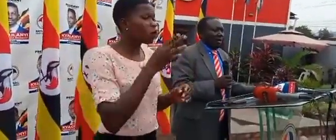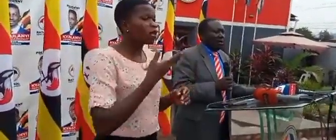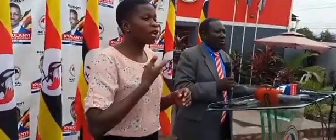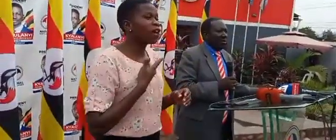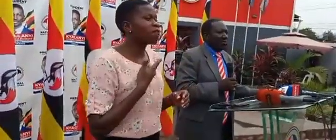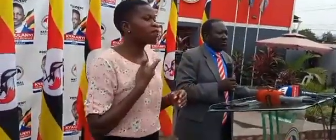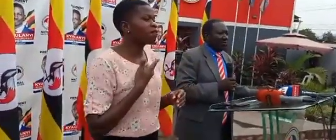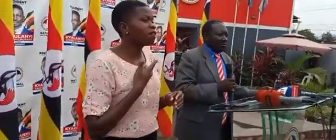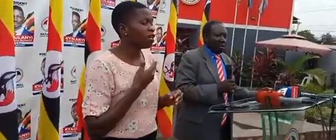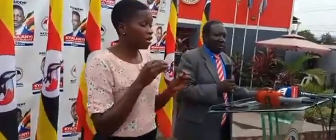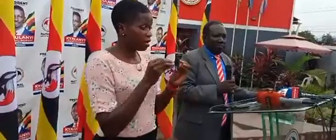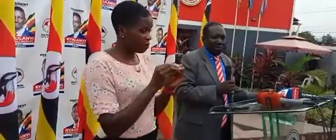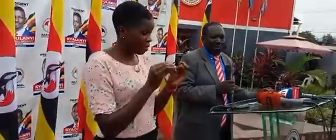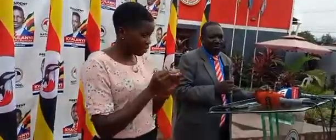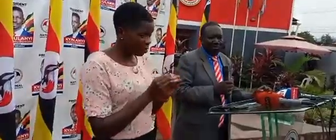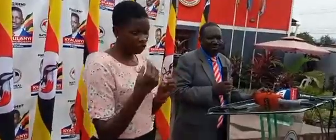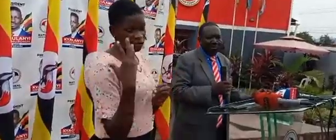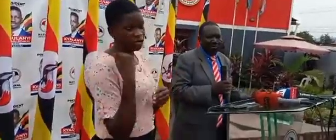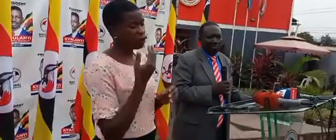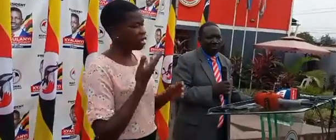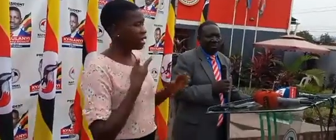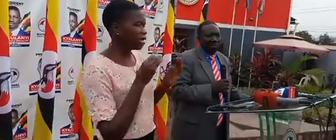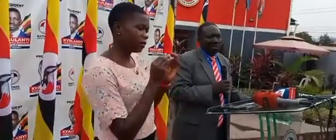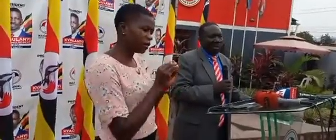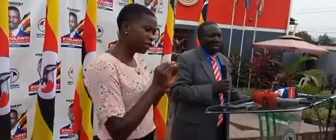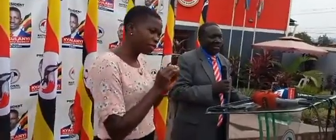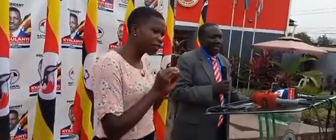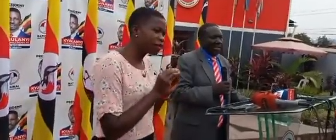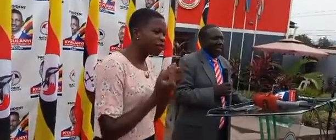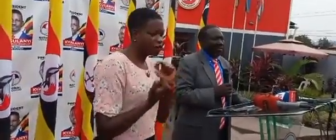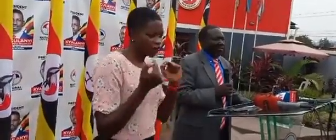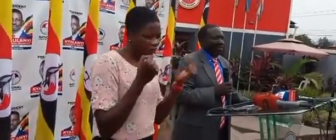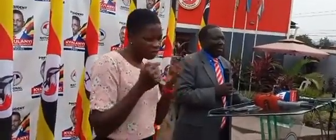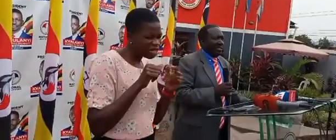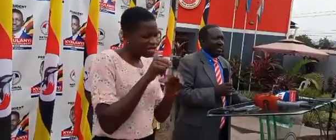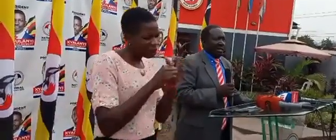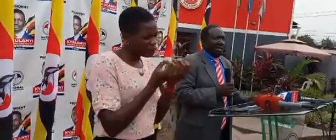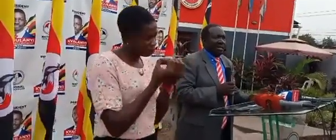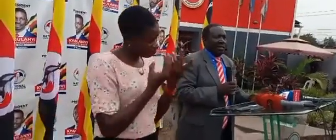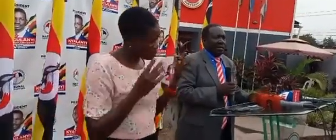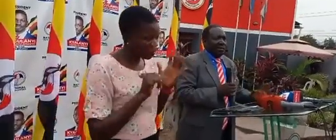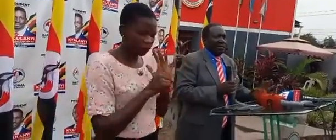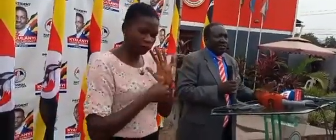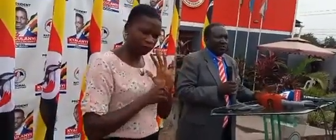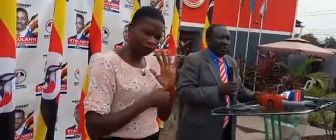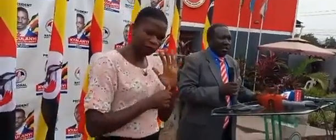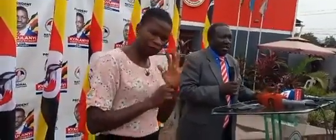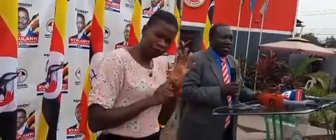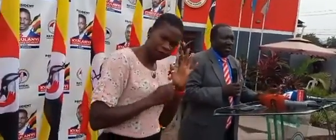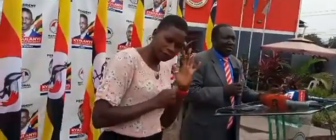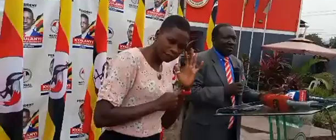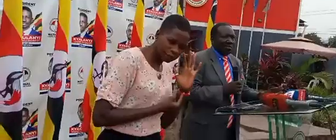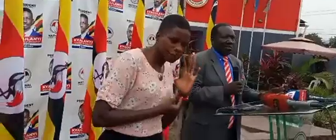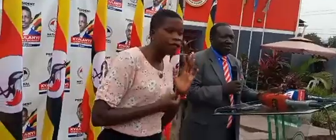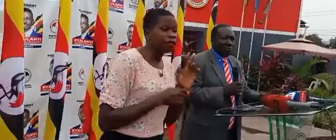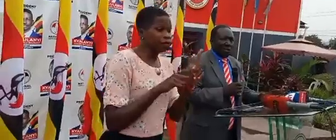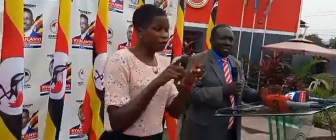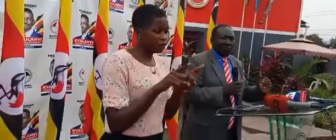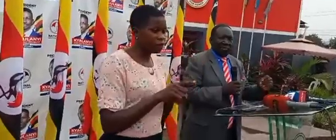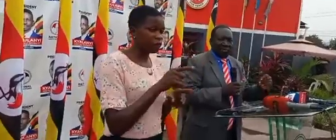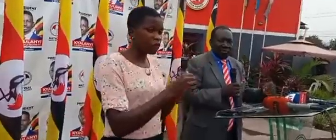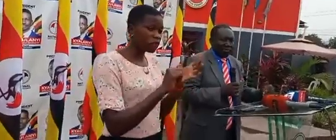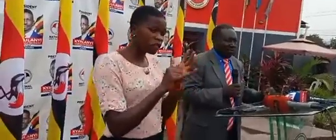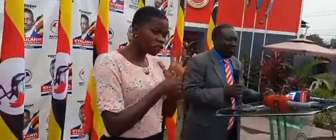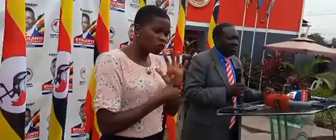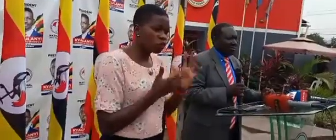twakava mu lutuula lwaffe ate tubadde nga ensonga ze